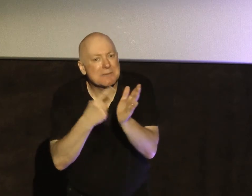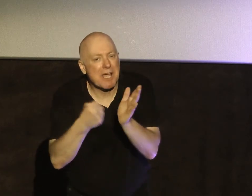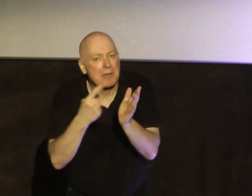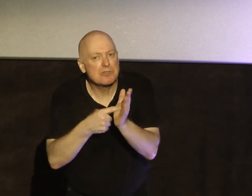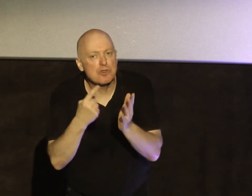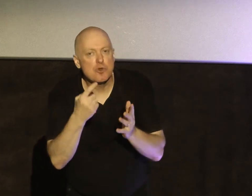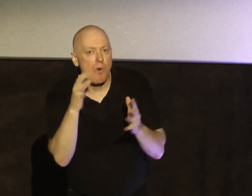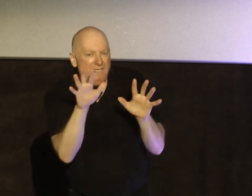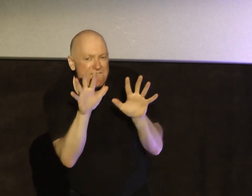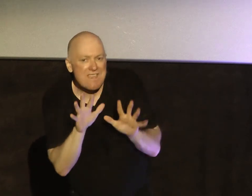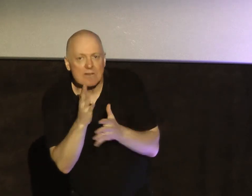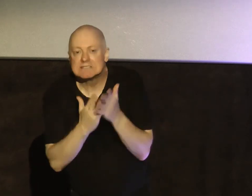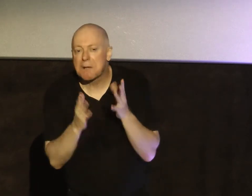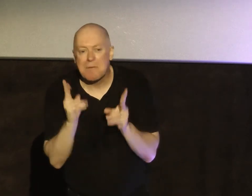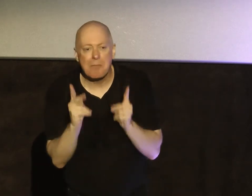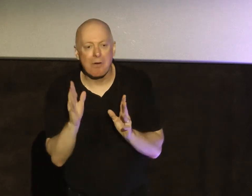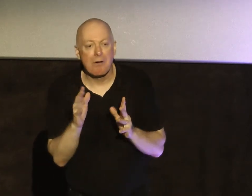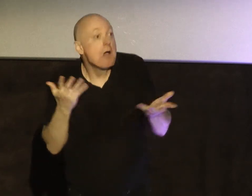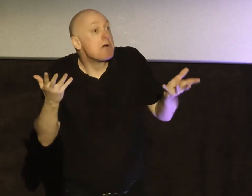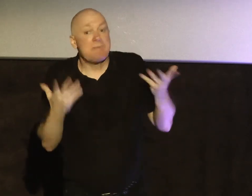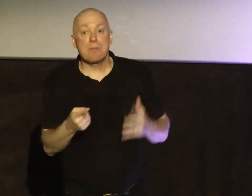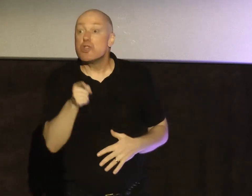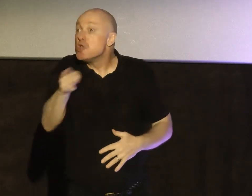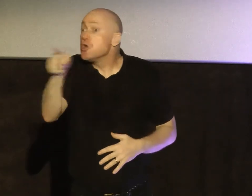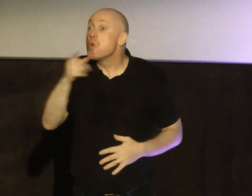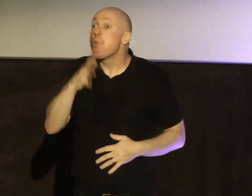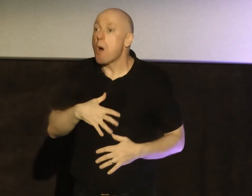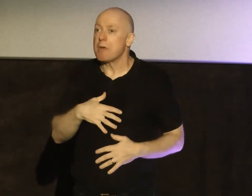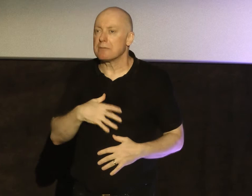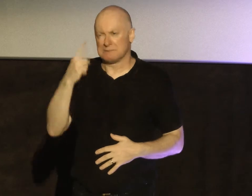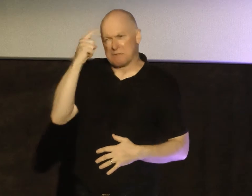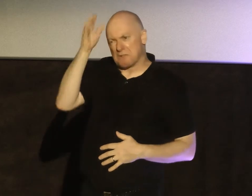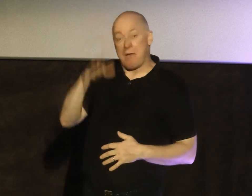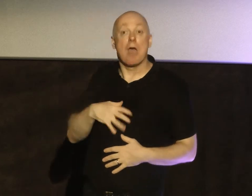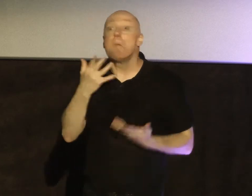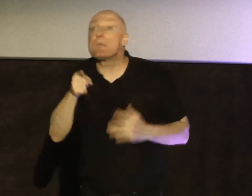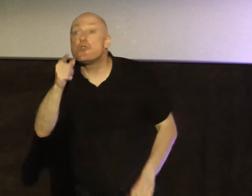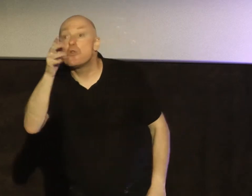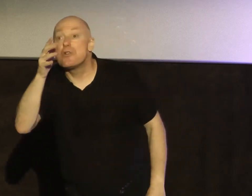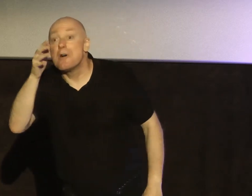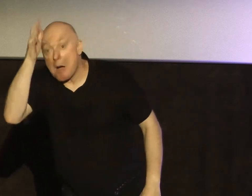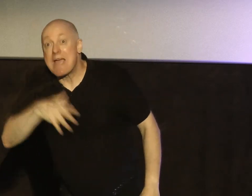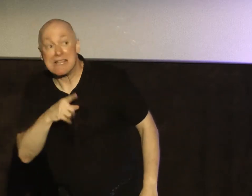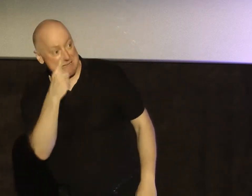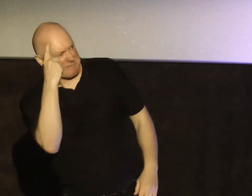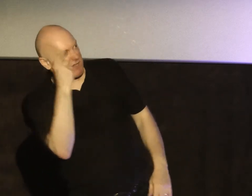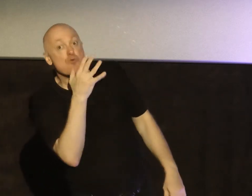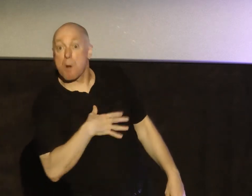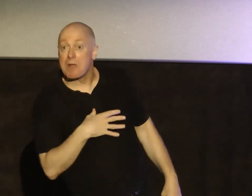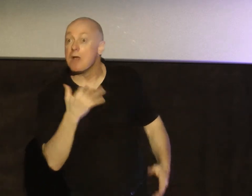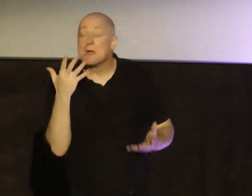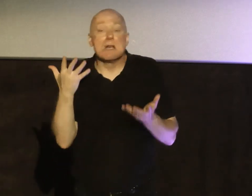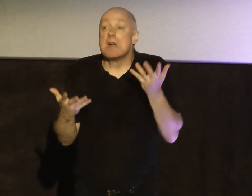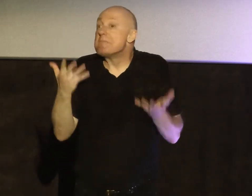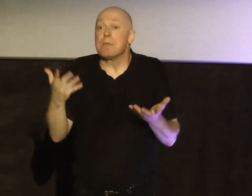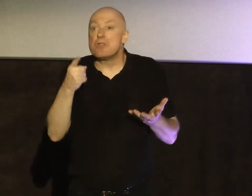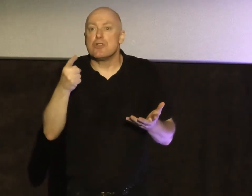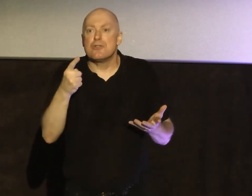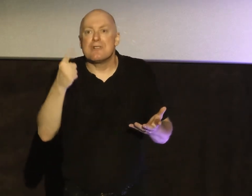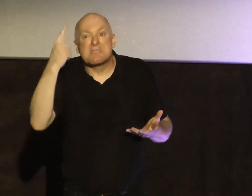of people. Maybe you're a woman, it's a suspicion of men. Maybe you're a man, it's a suspicion of women. Maybe you're just suspicious of people when they